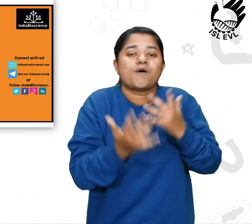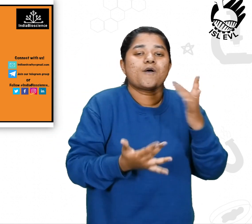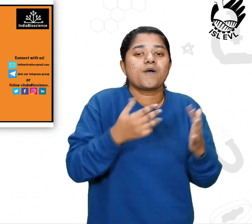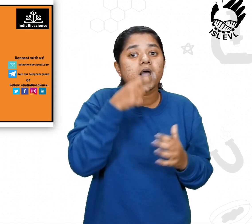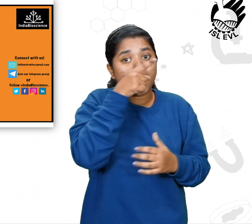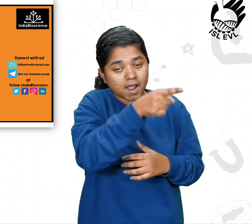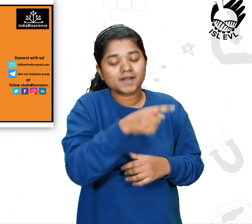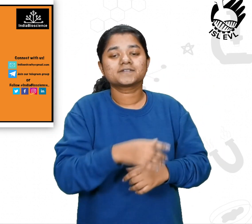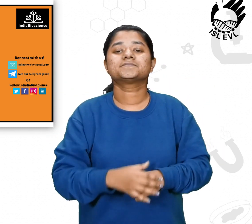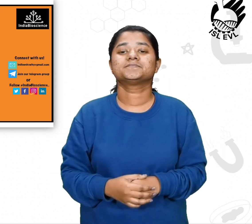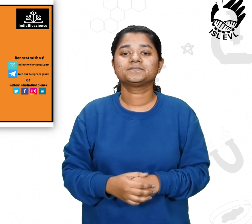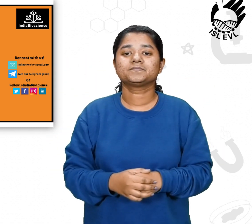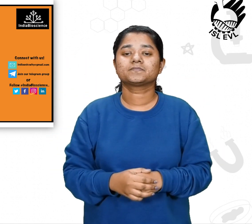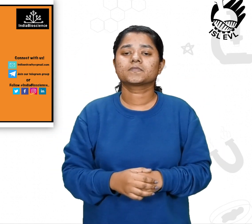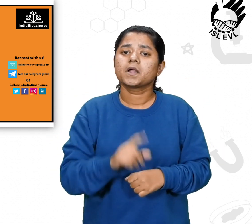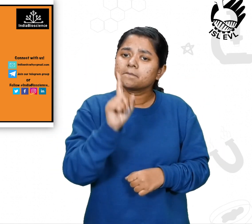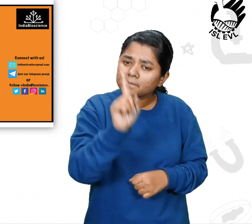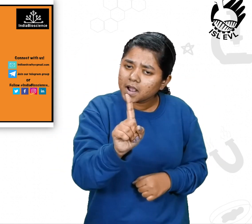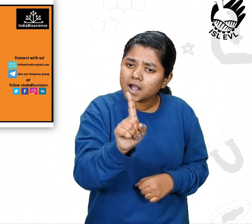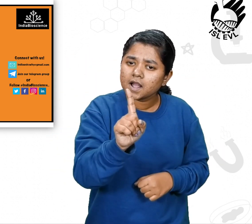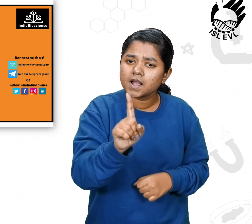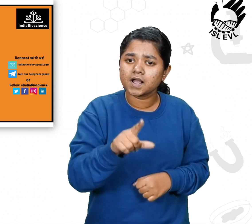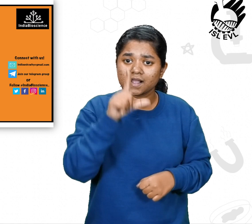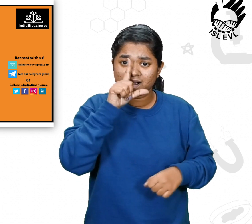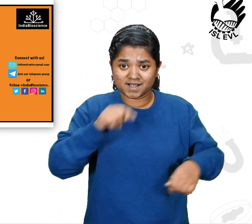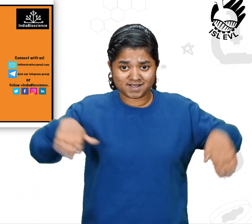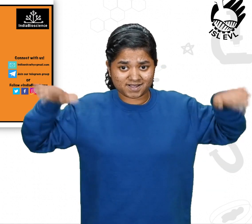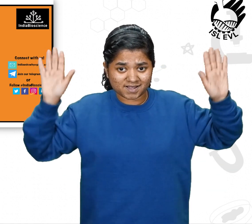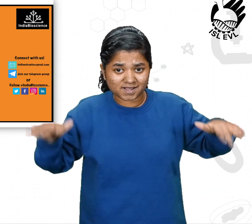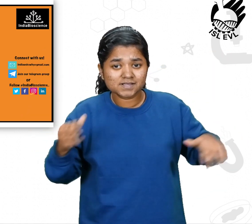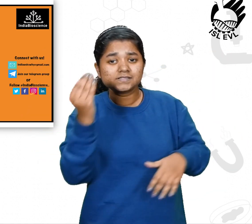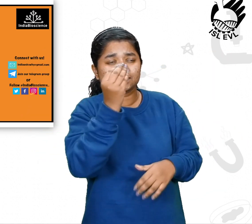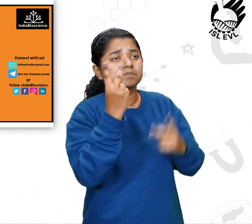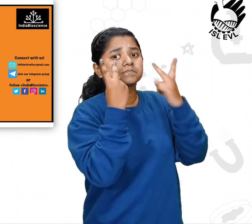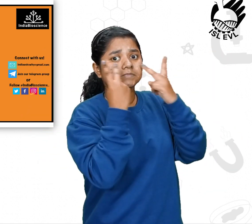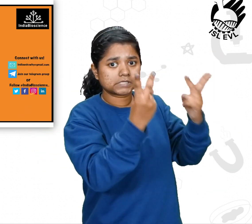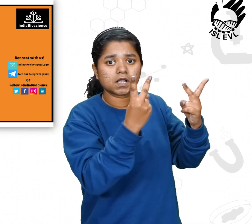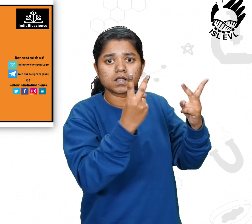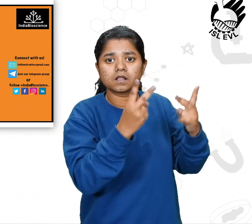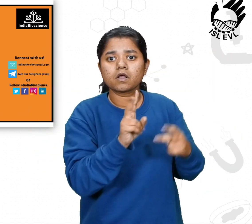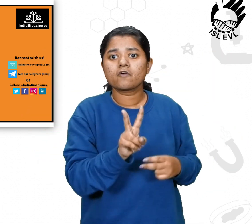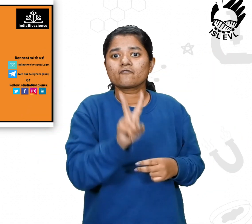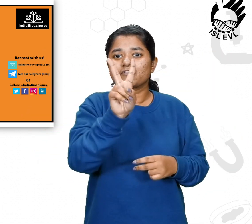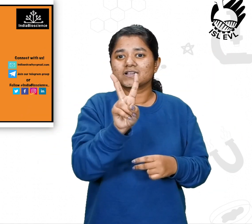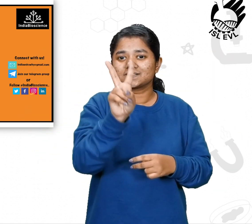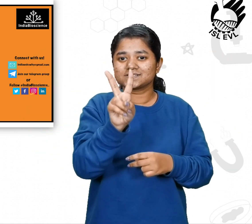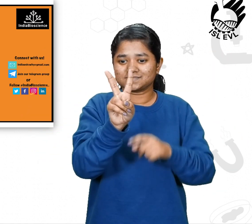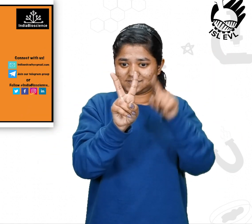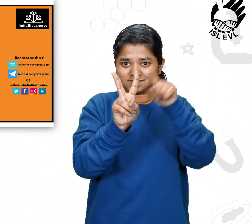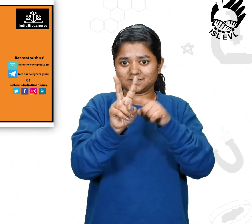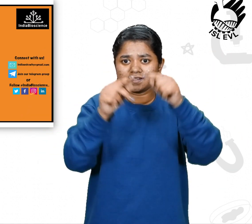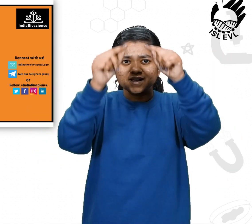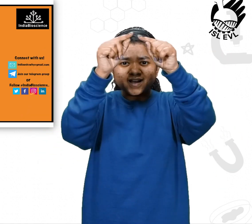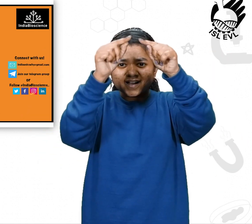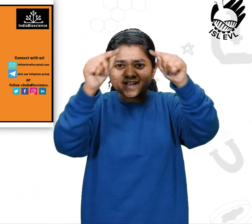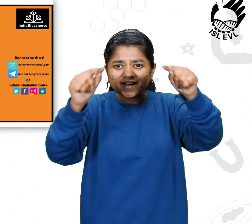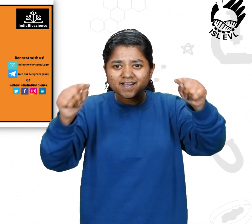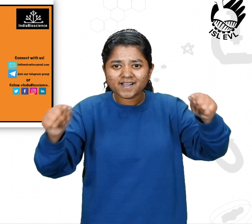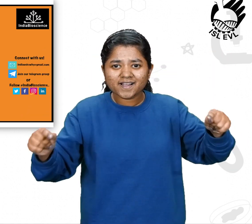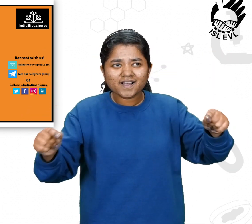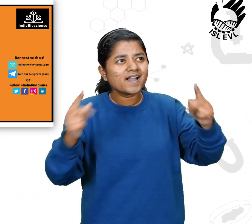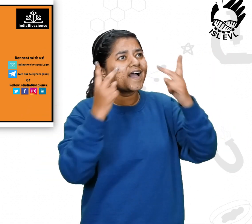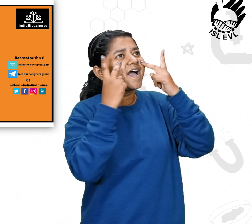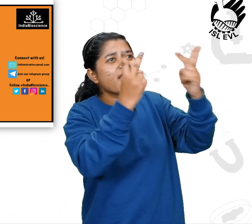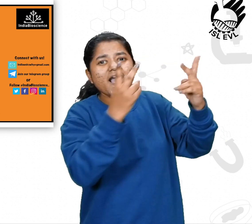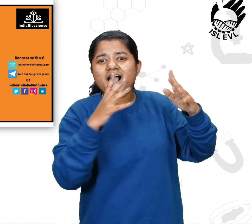magnificent V formation that we see in the sky? Why do some birds fly like that? Oh, Utsuka, have you seen